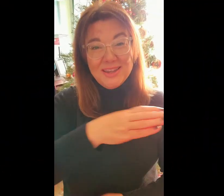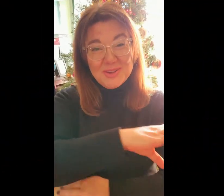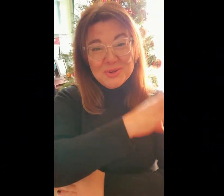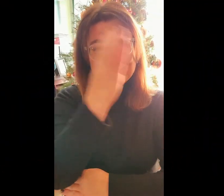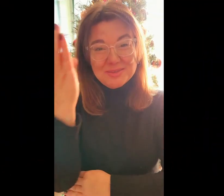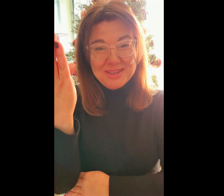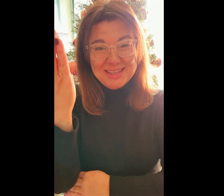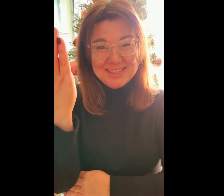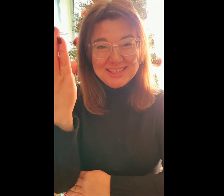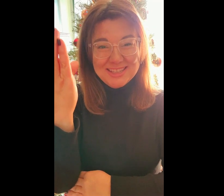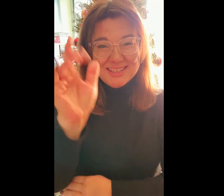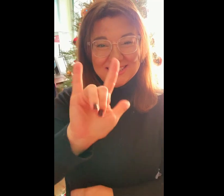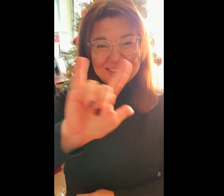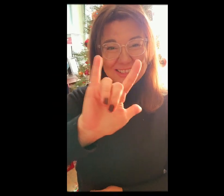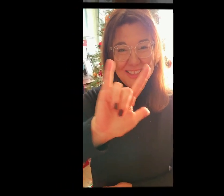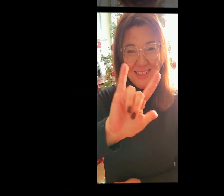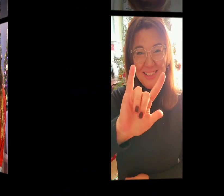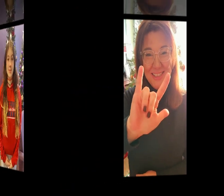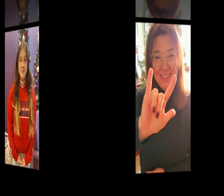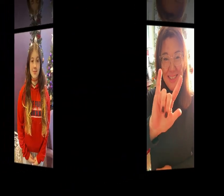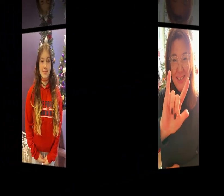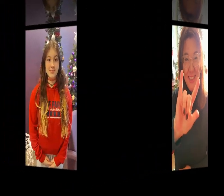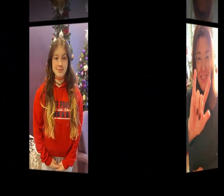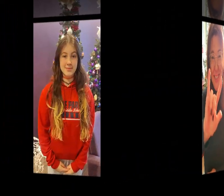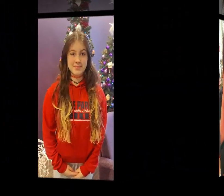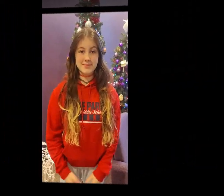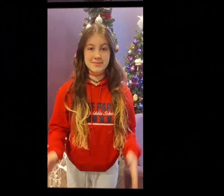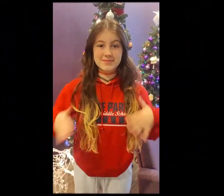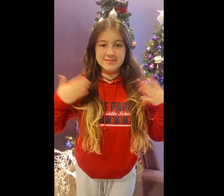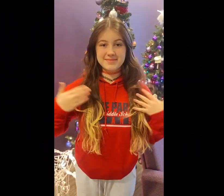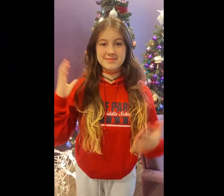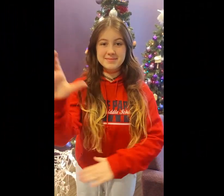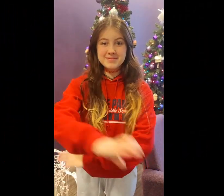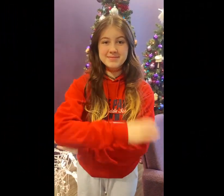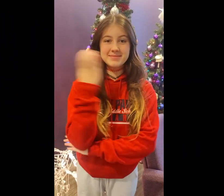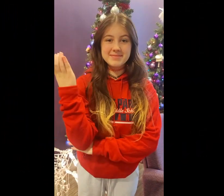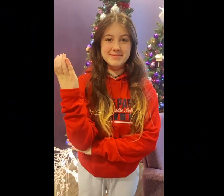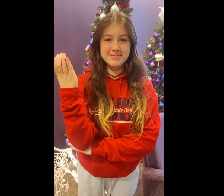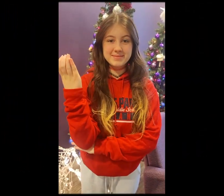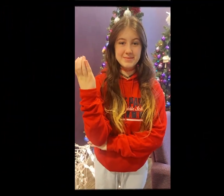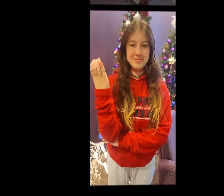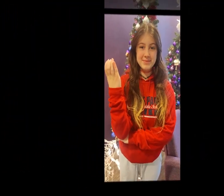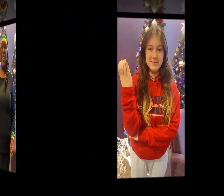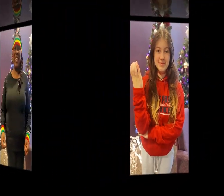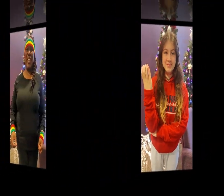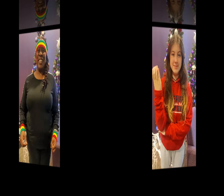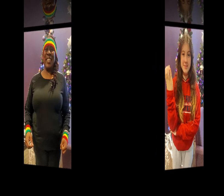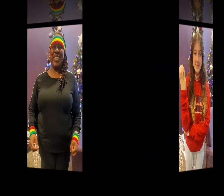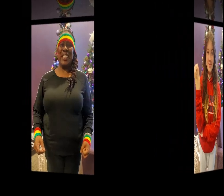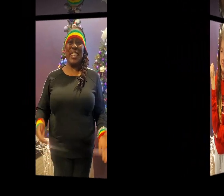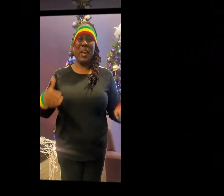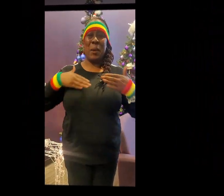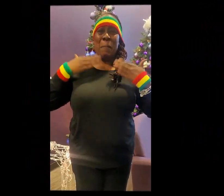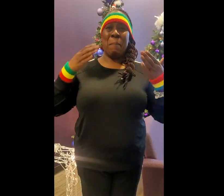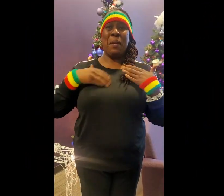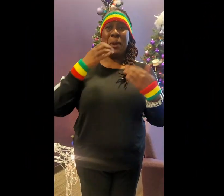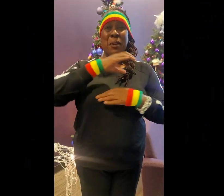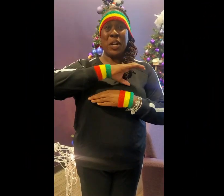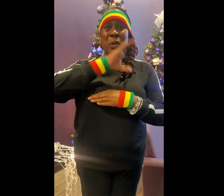a Merry Christmas. We wish you a Merry Christmas. We wish you a Merry Christmas and a Happy New Year. Now